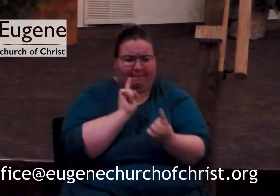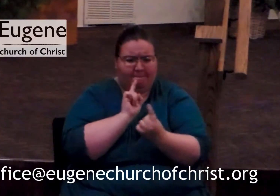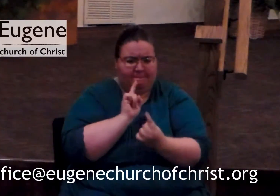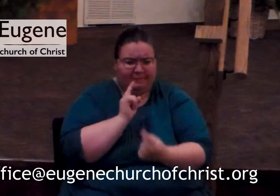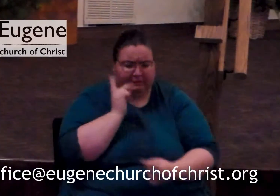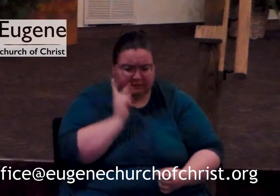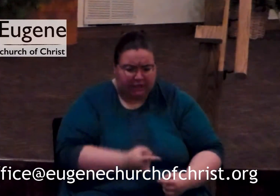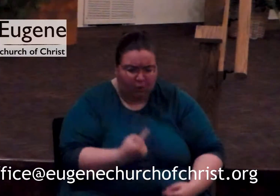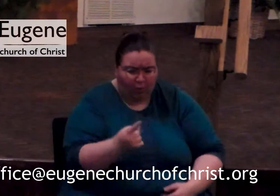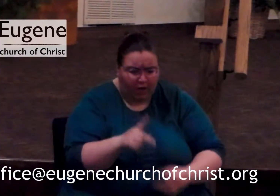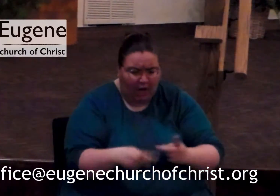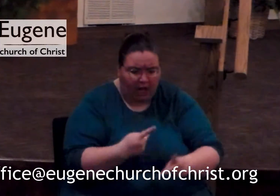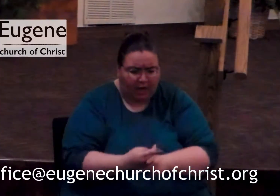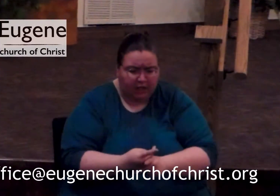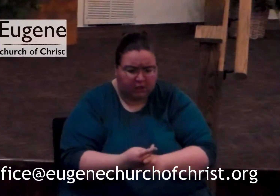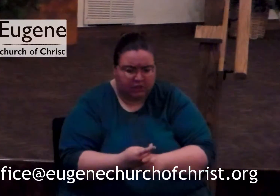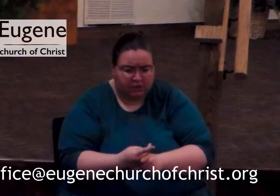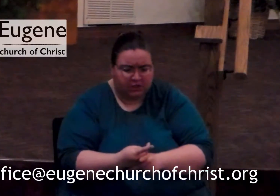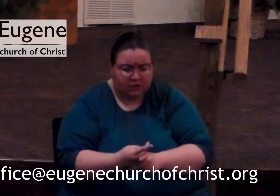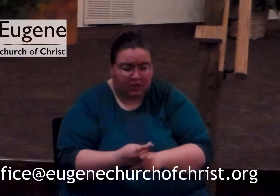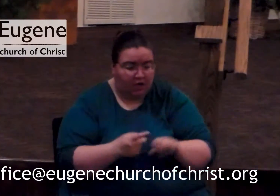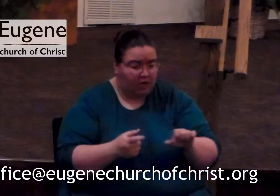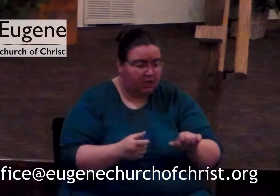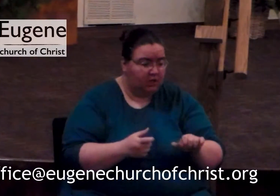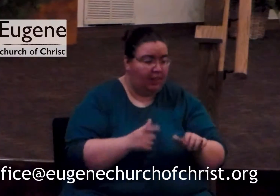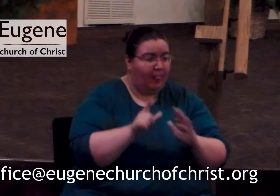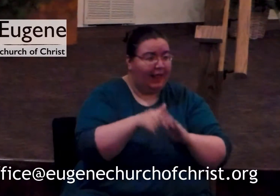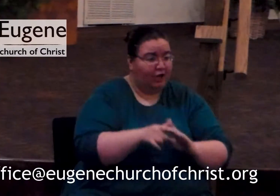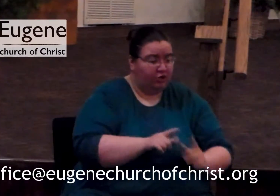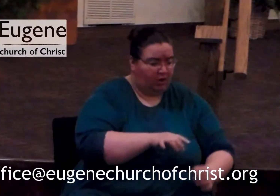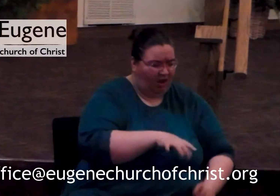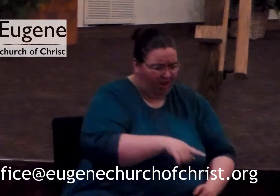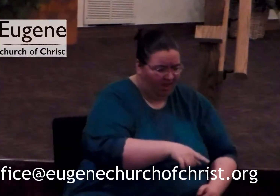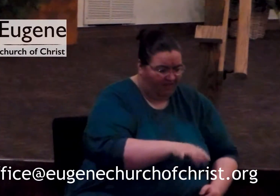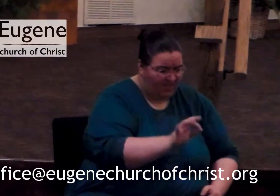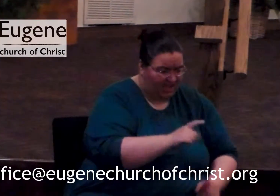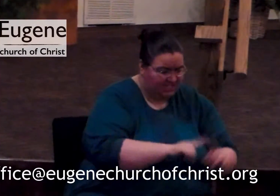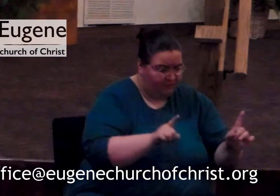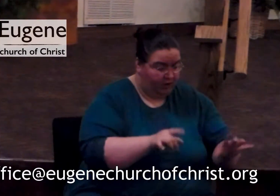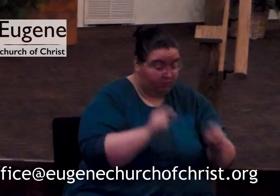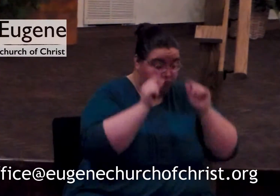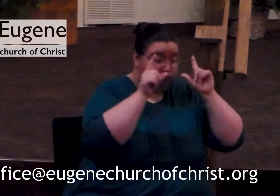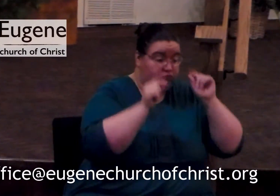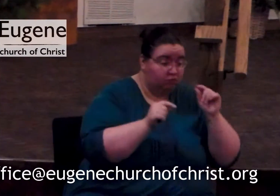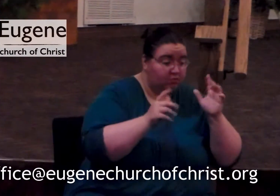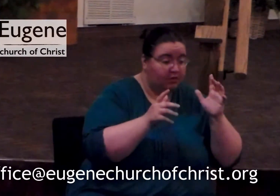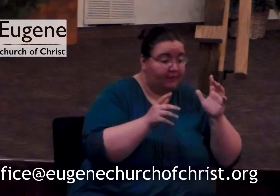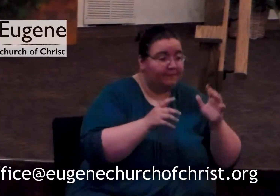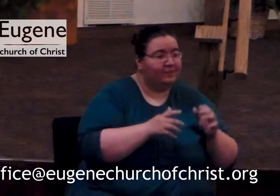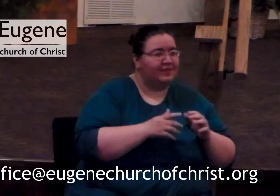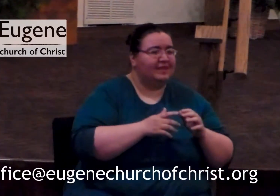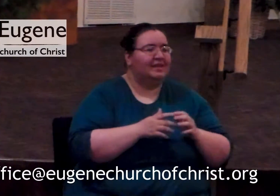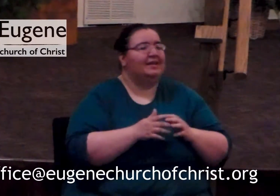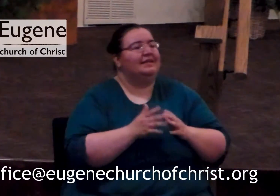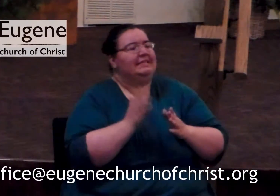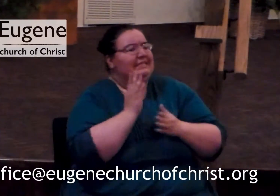finger. There are lots of different thorns out there. And for some, it is the worries of life. We get so caught up